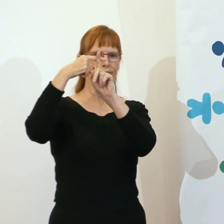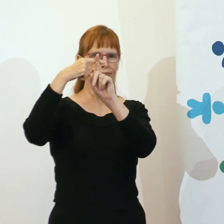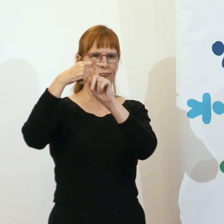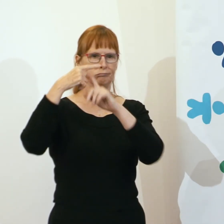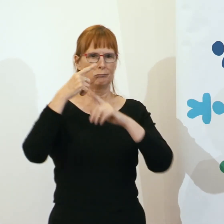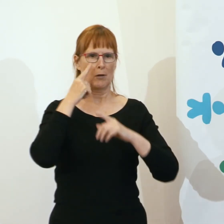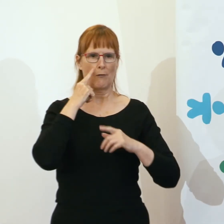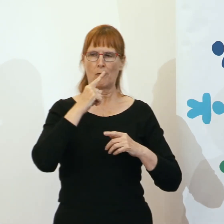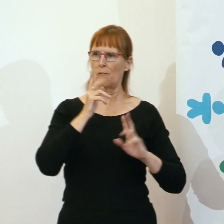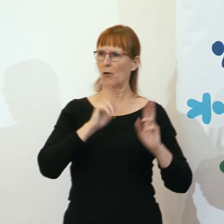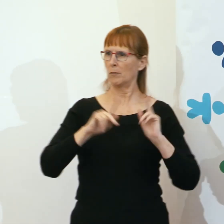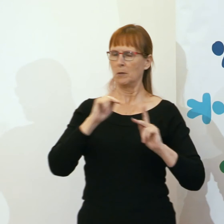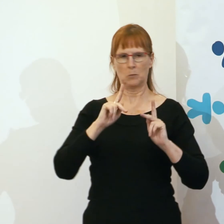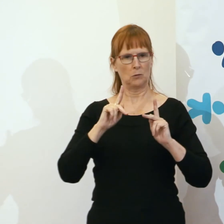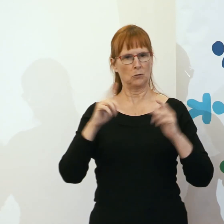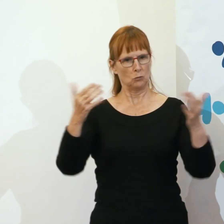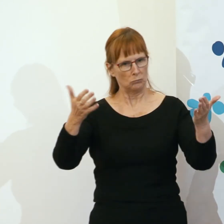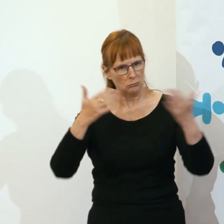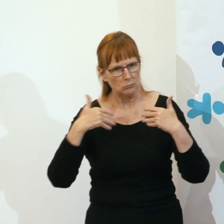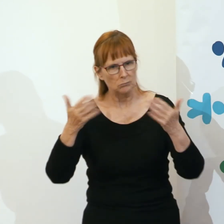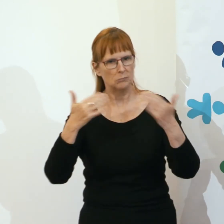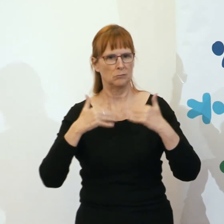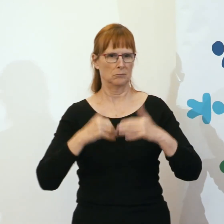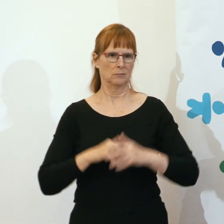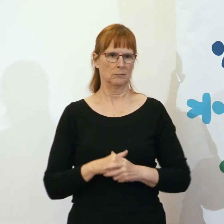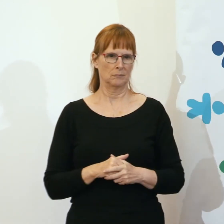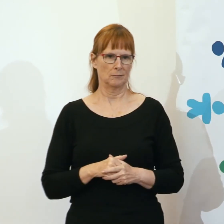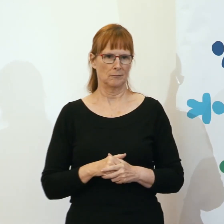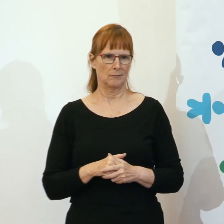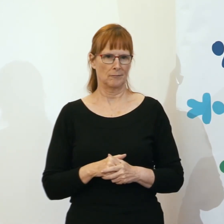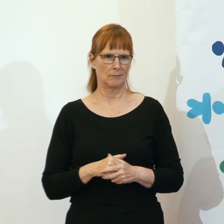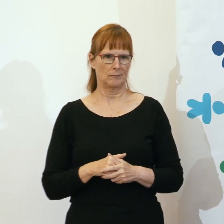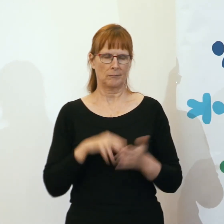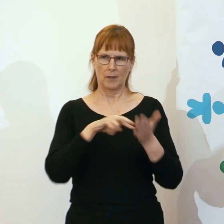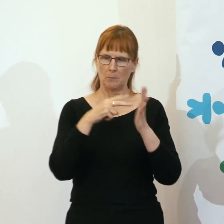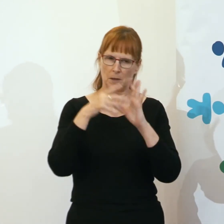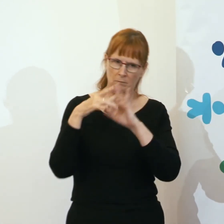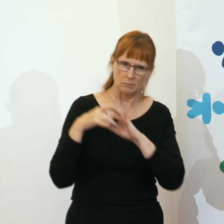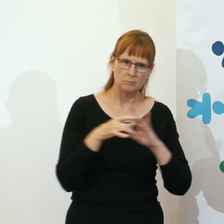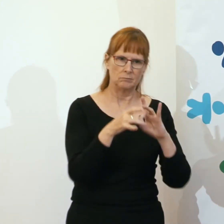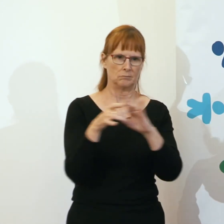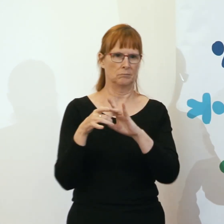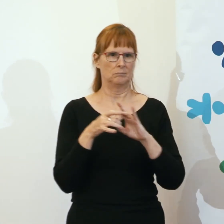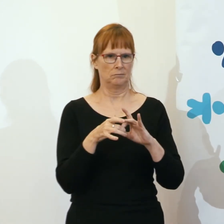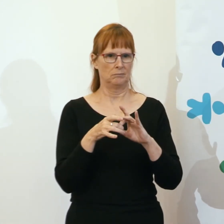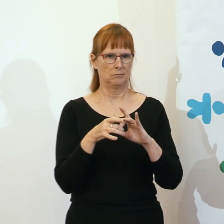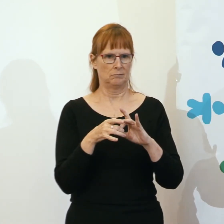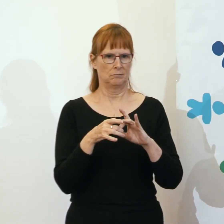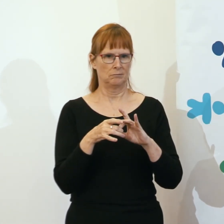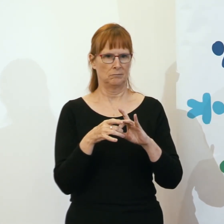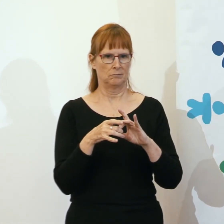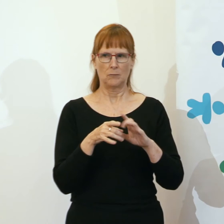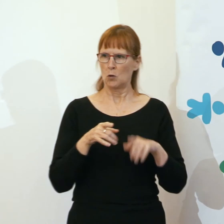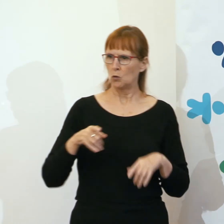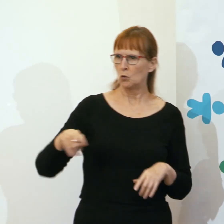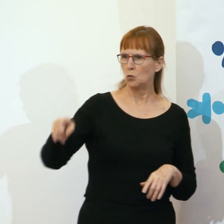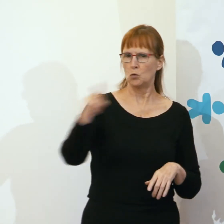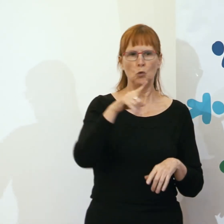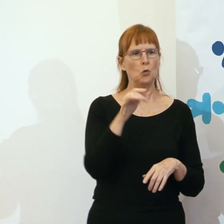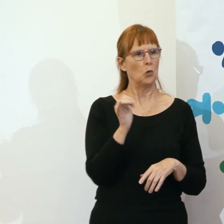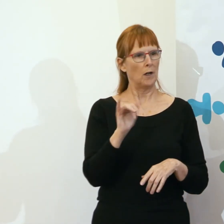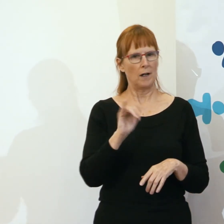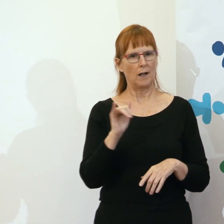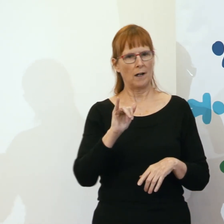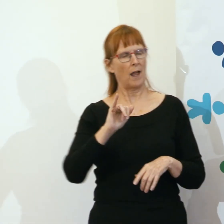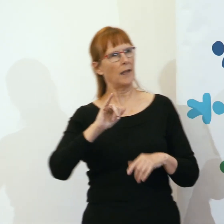for all of us. In this work, we all need to be the cathedral's bricklayers